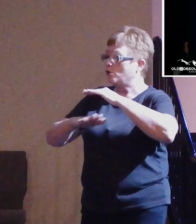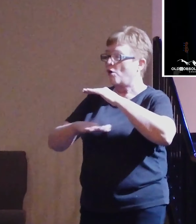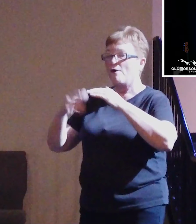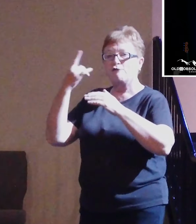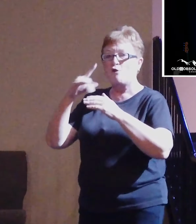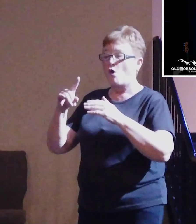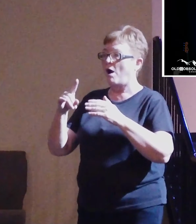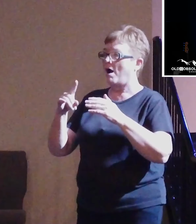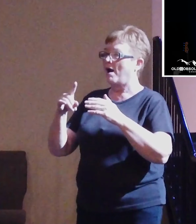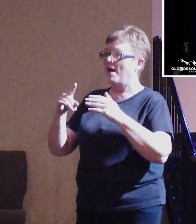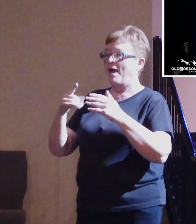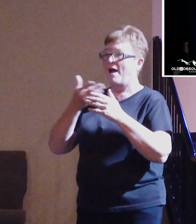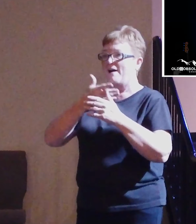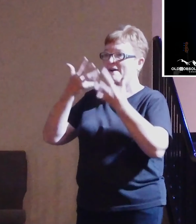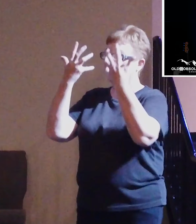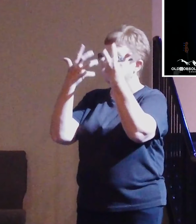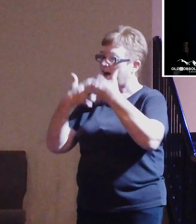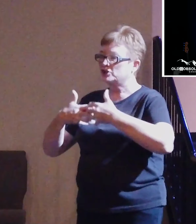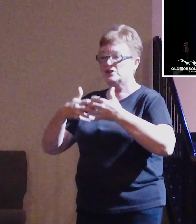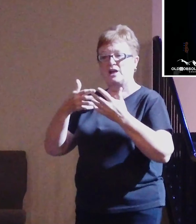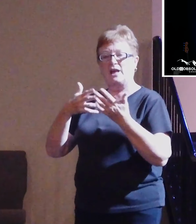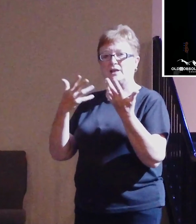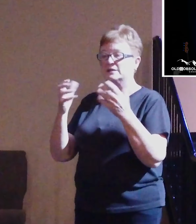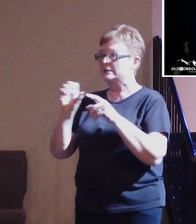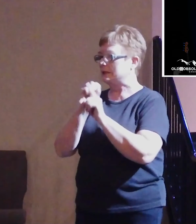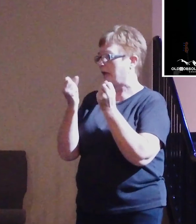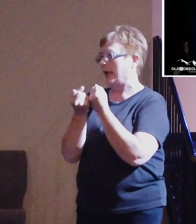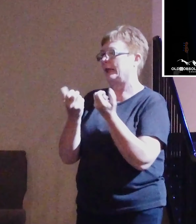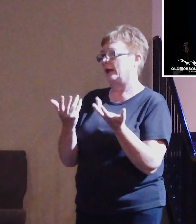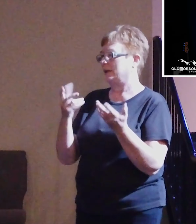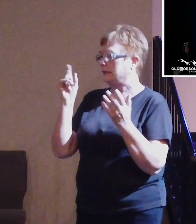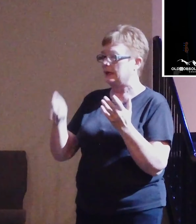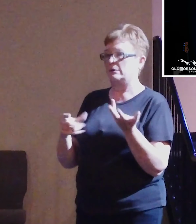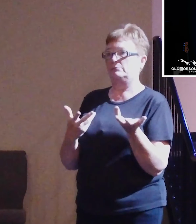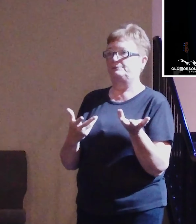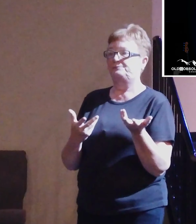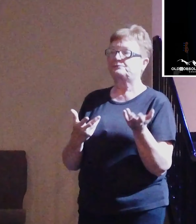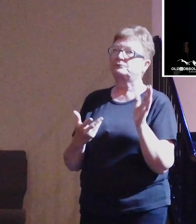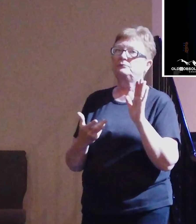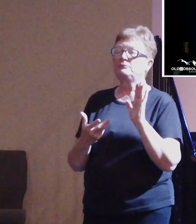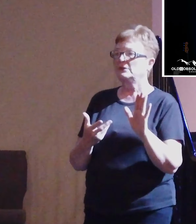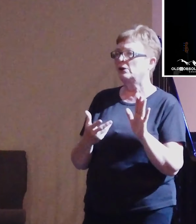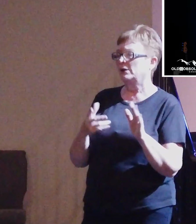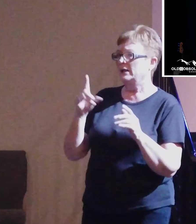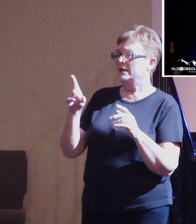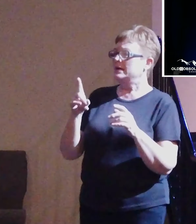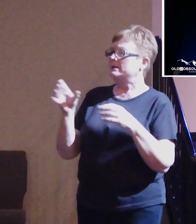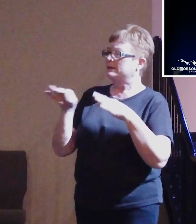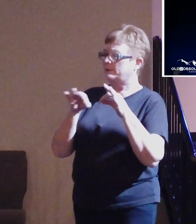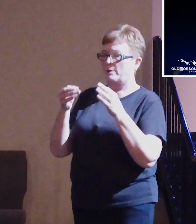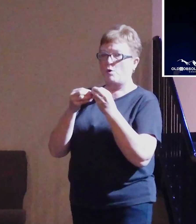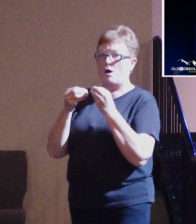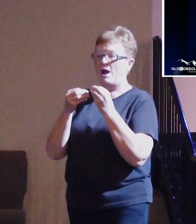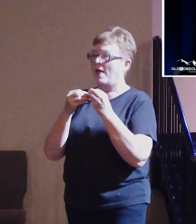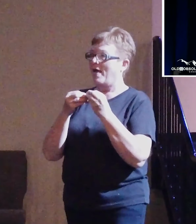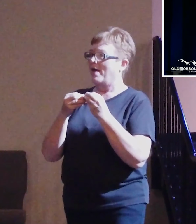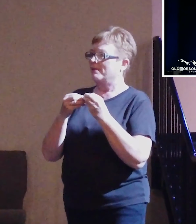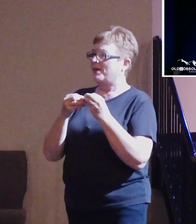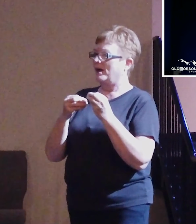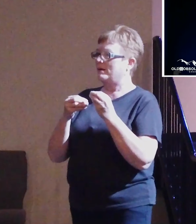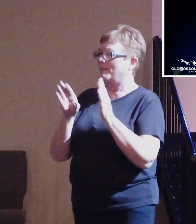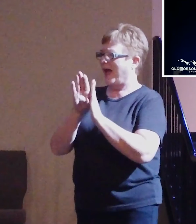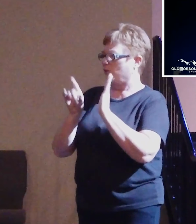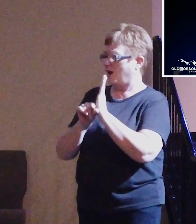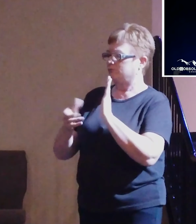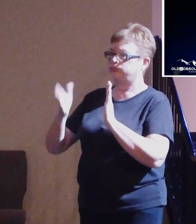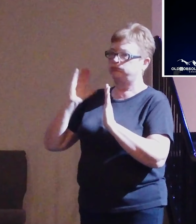So let's talk about this a little bit. The backbone of justice systems has always been